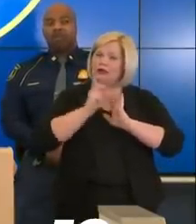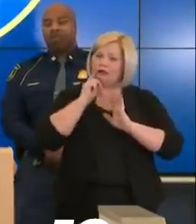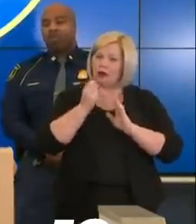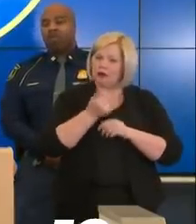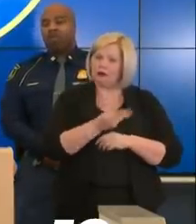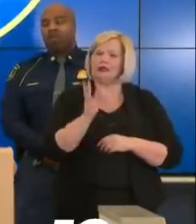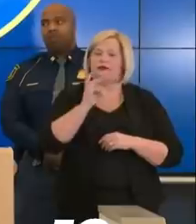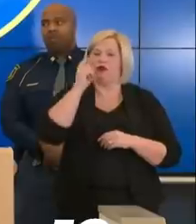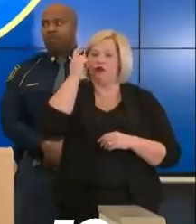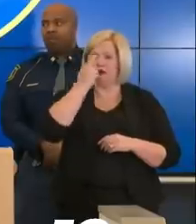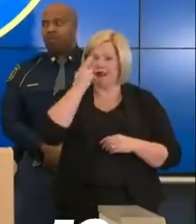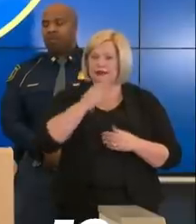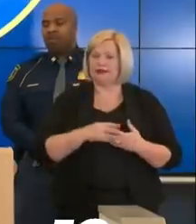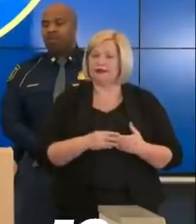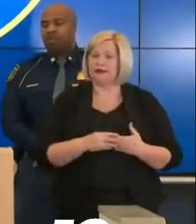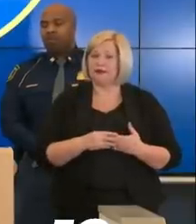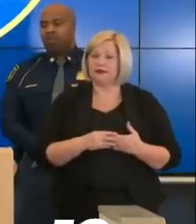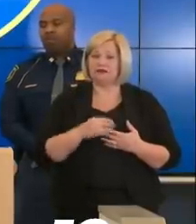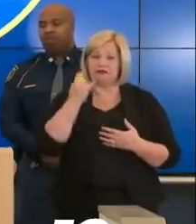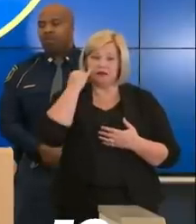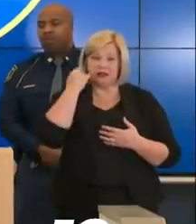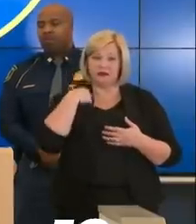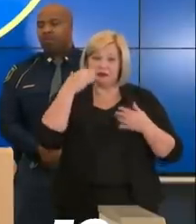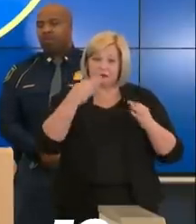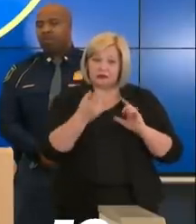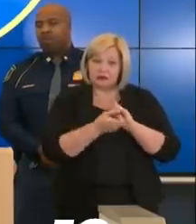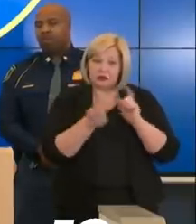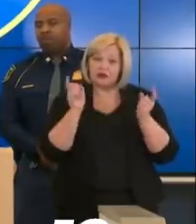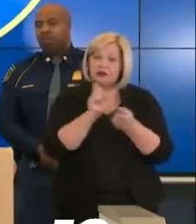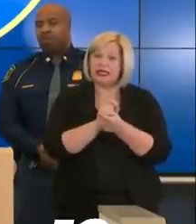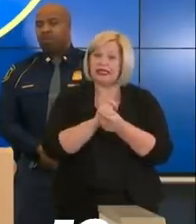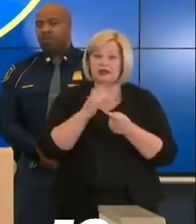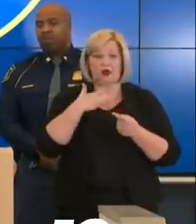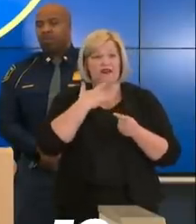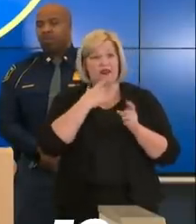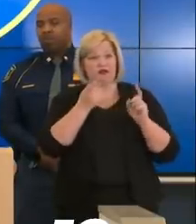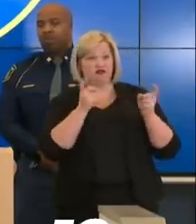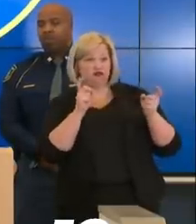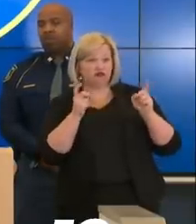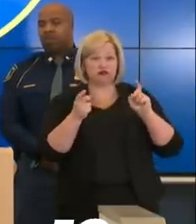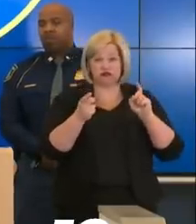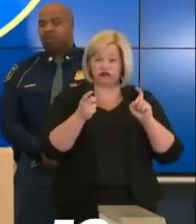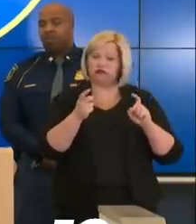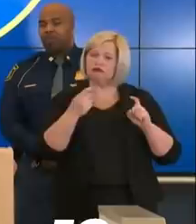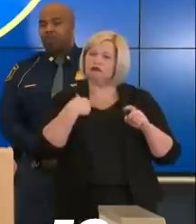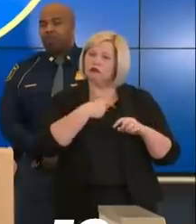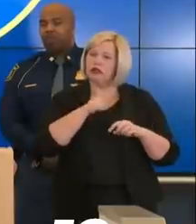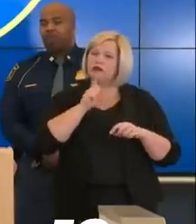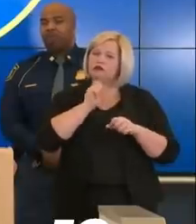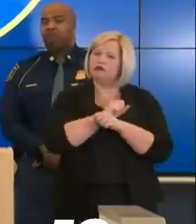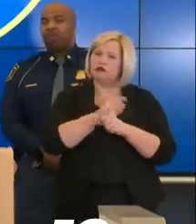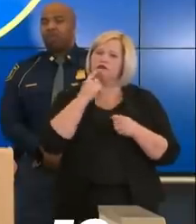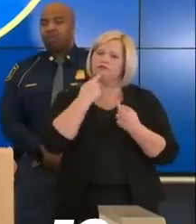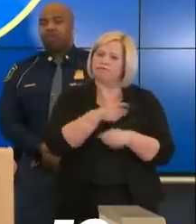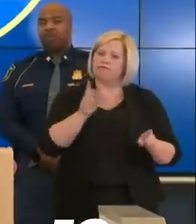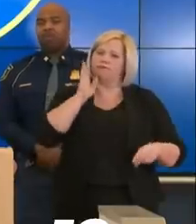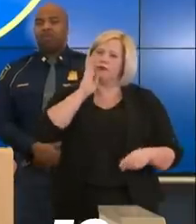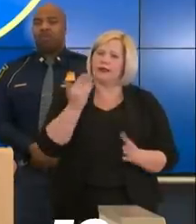reasons, and if that changes or if we feel as though we need to make an adjustment, we will certainly make that